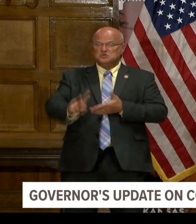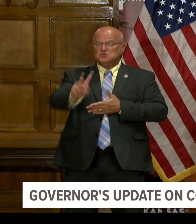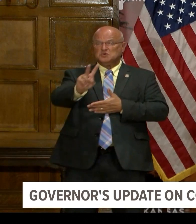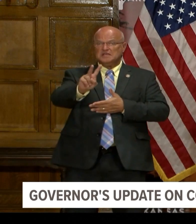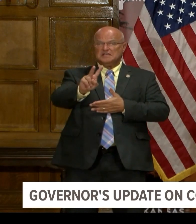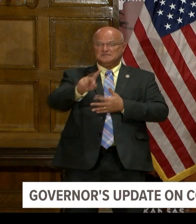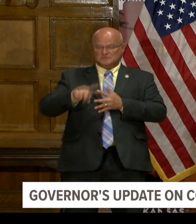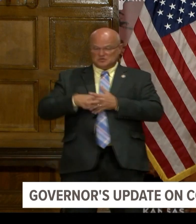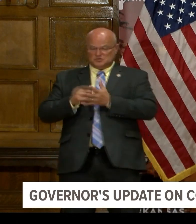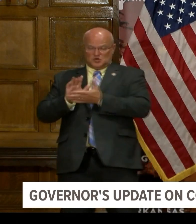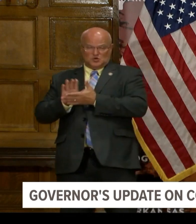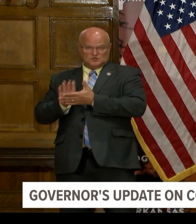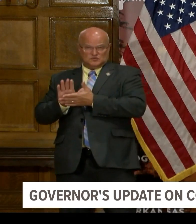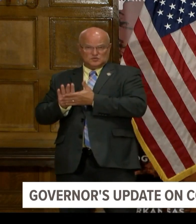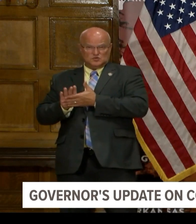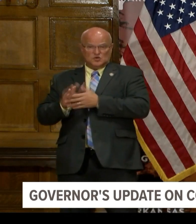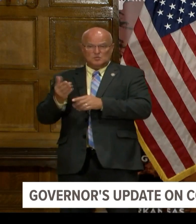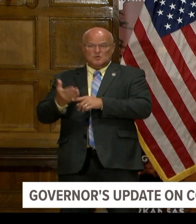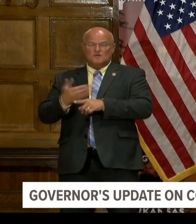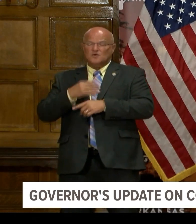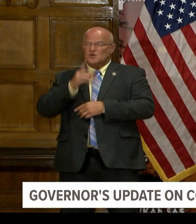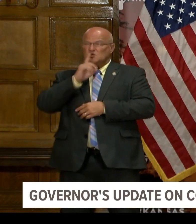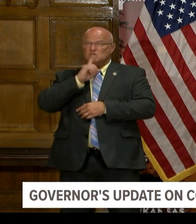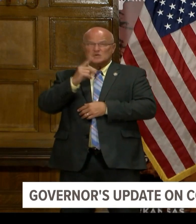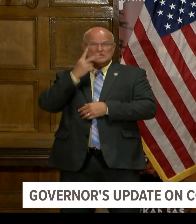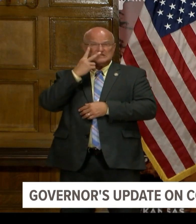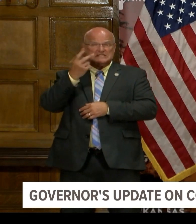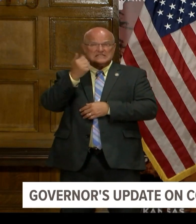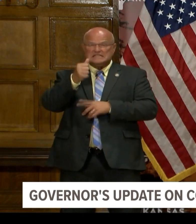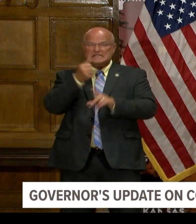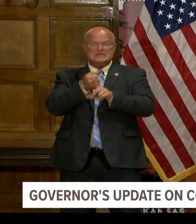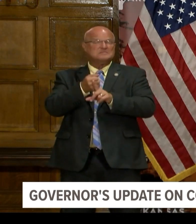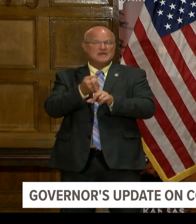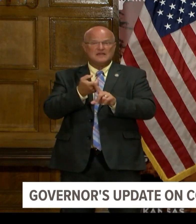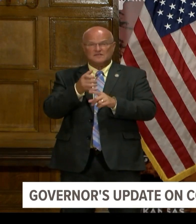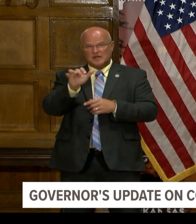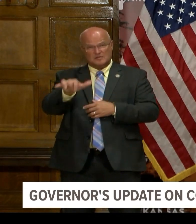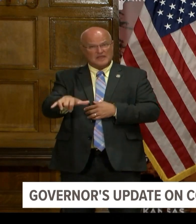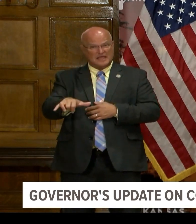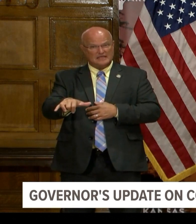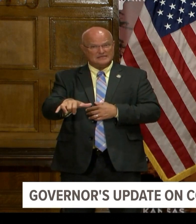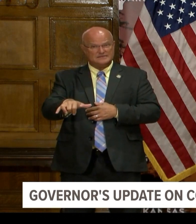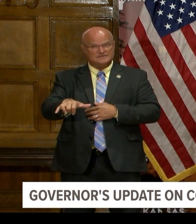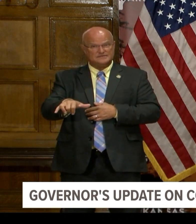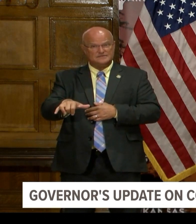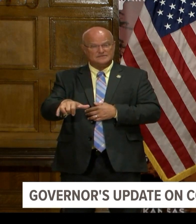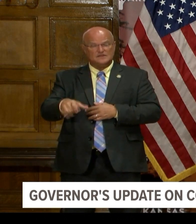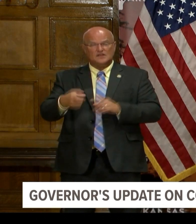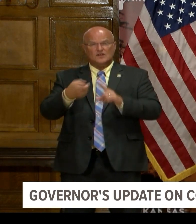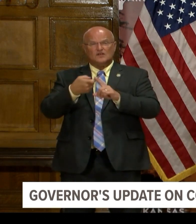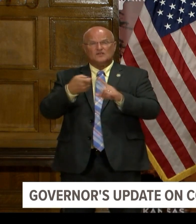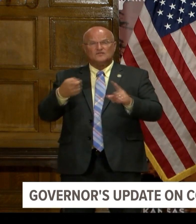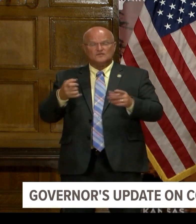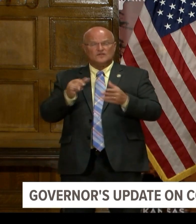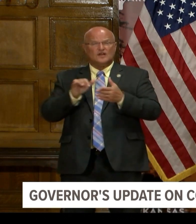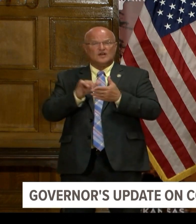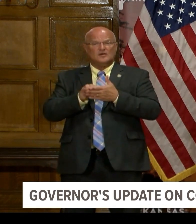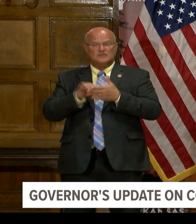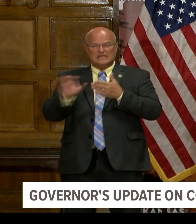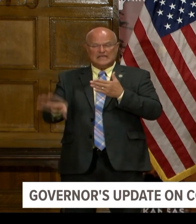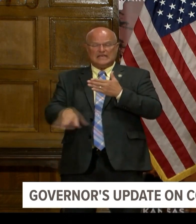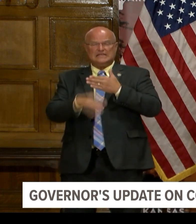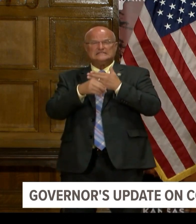of school before you see any impact from that, from the